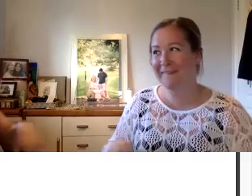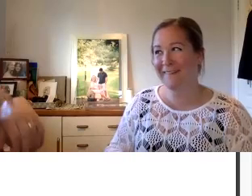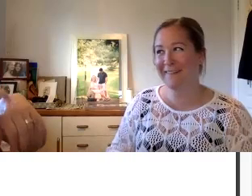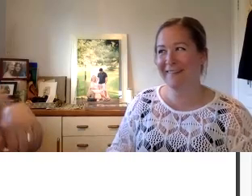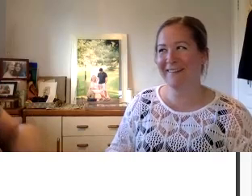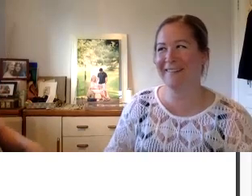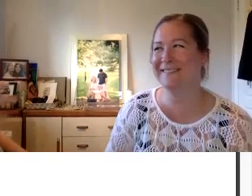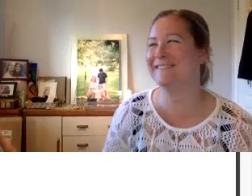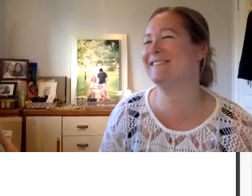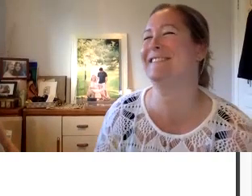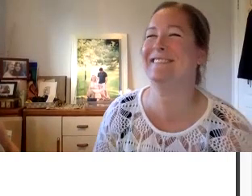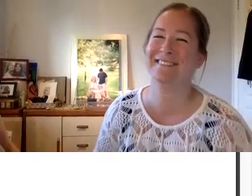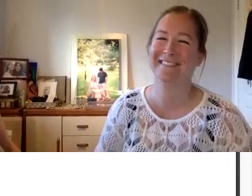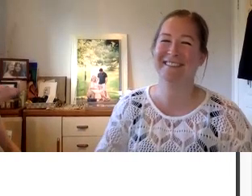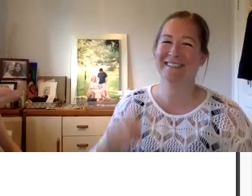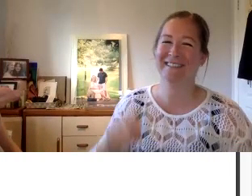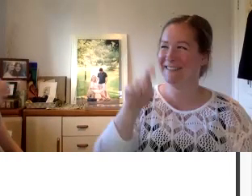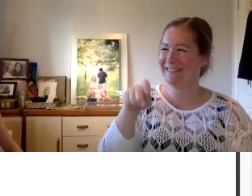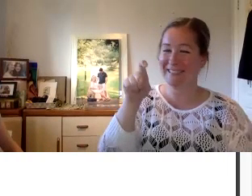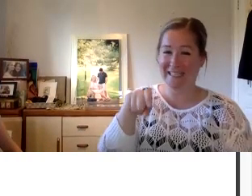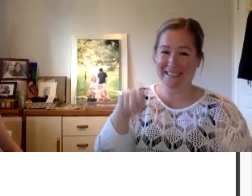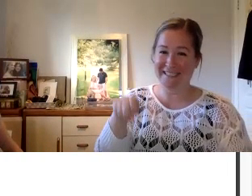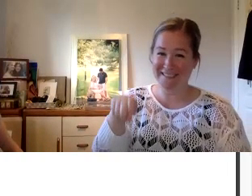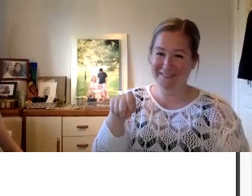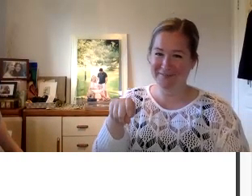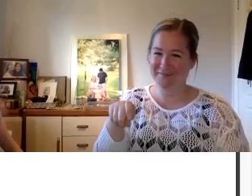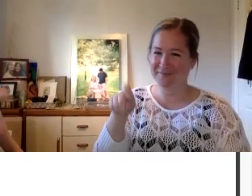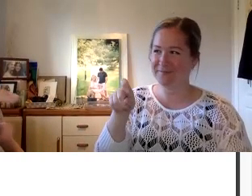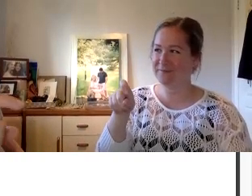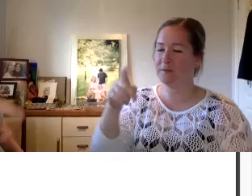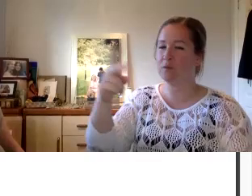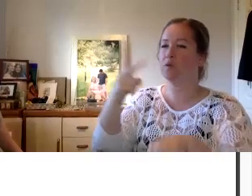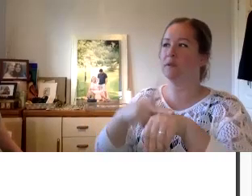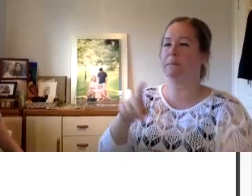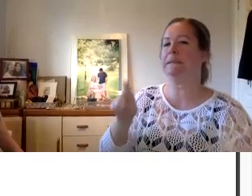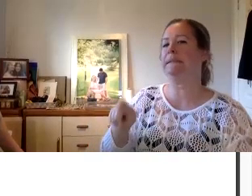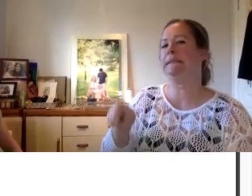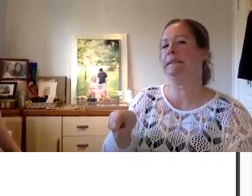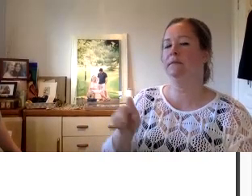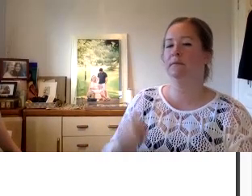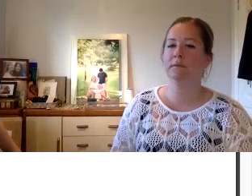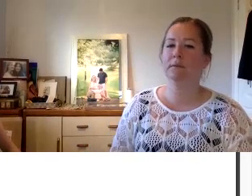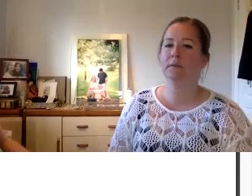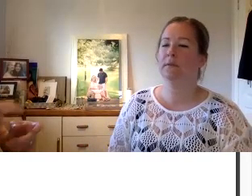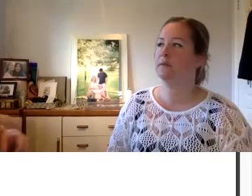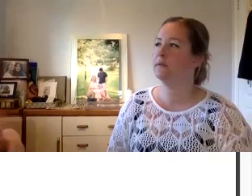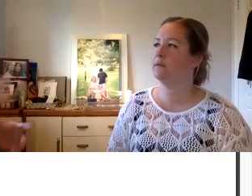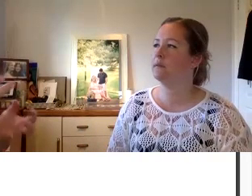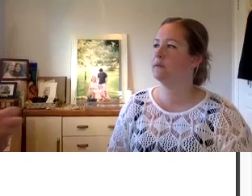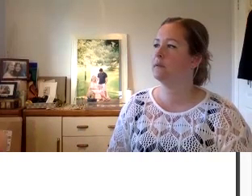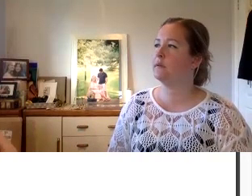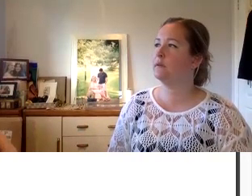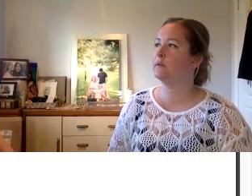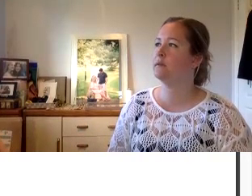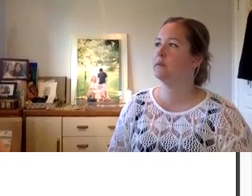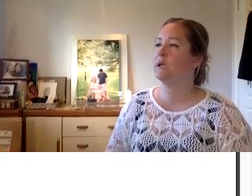We need chips, yes. Next, need. 2 times need, and depending on what you